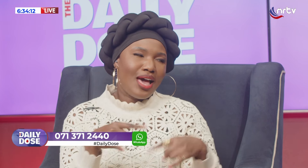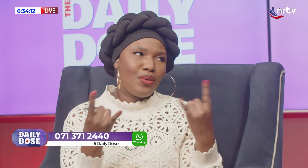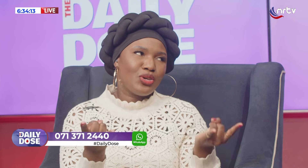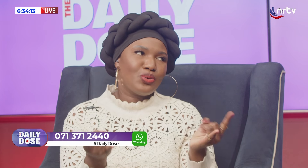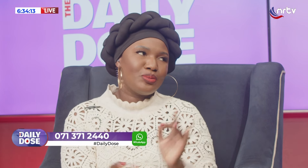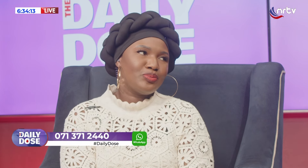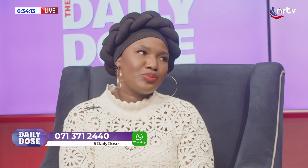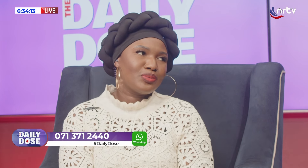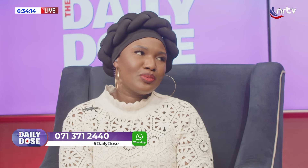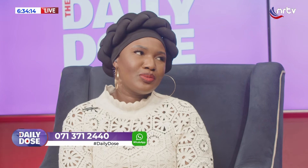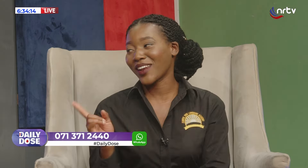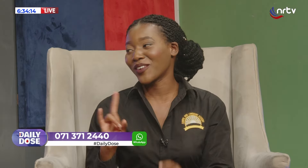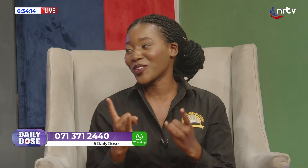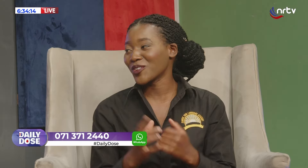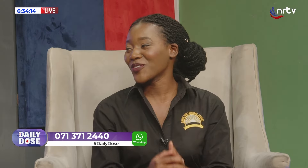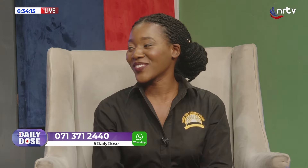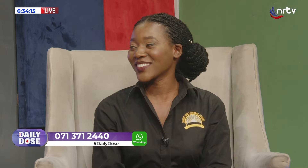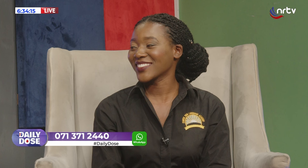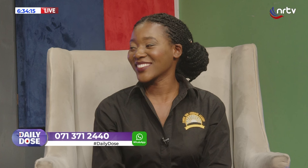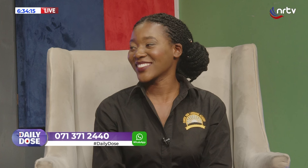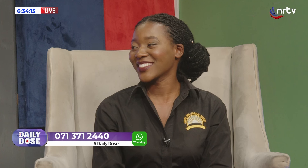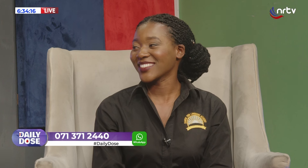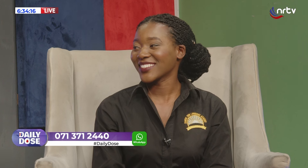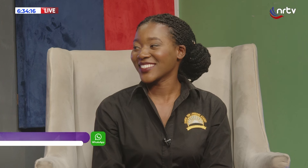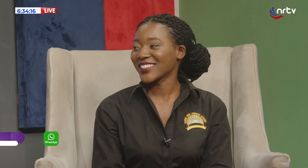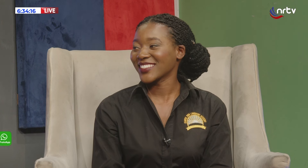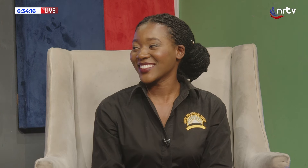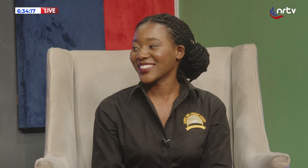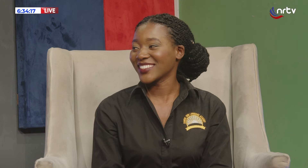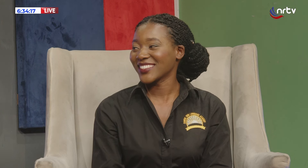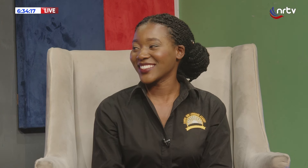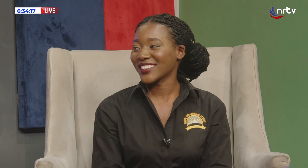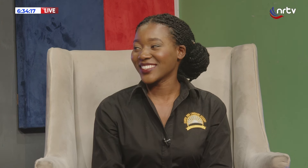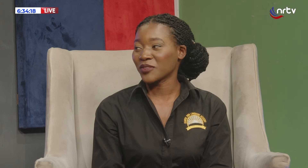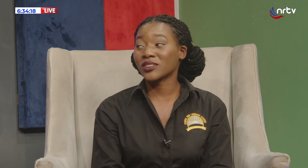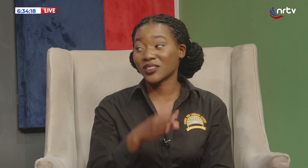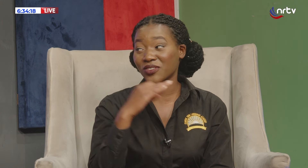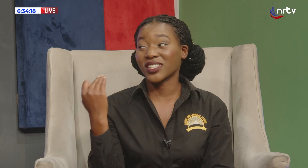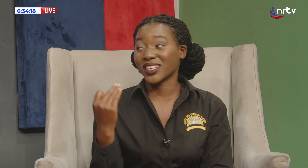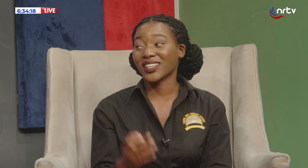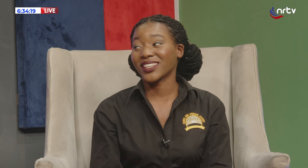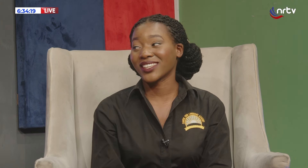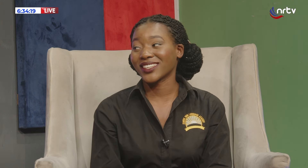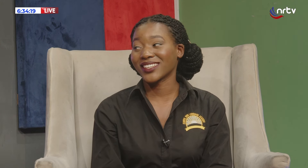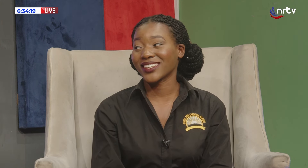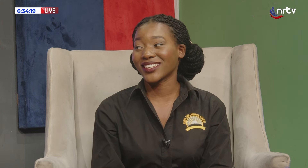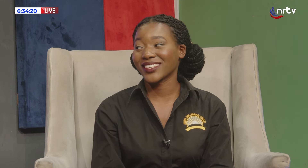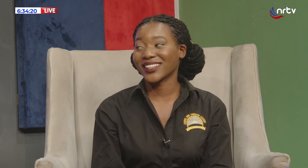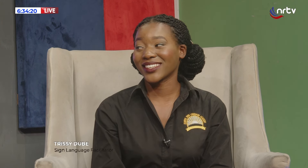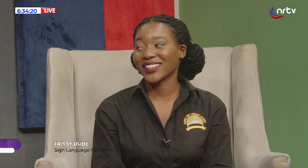are you? I'm fine, how are you? Be happy because it's a Friday. Yes, because it's a